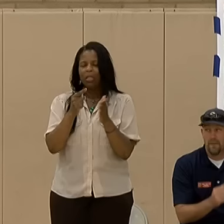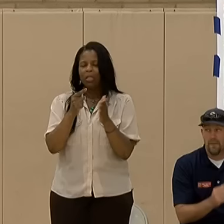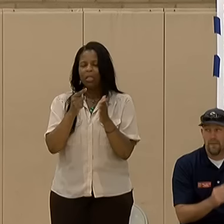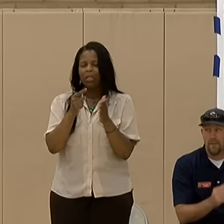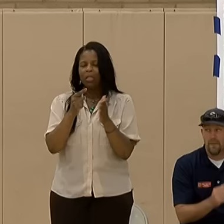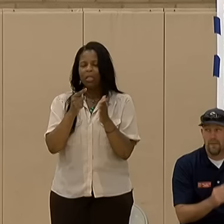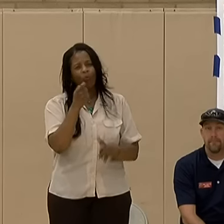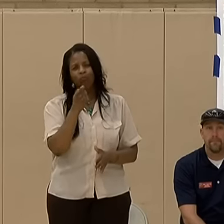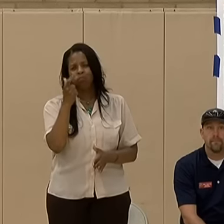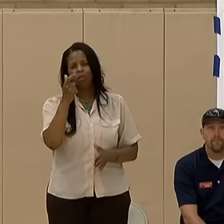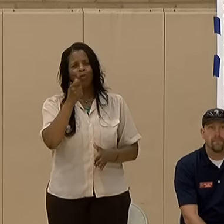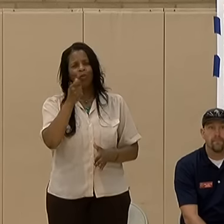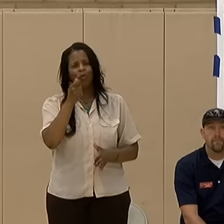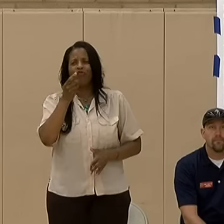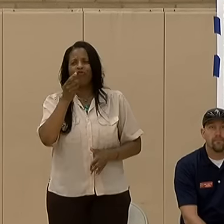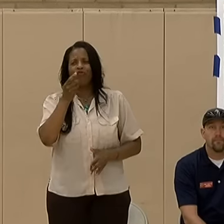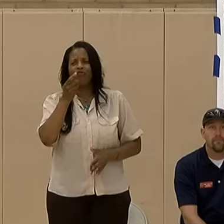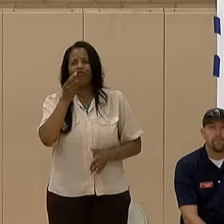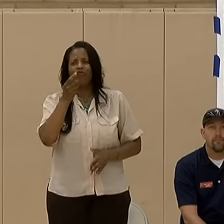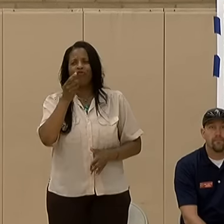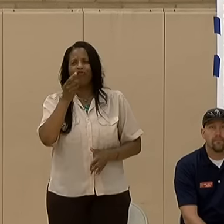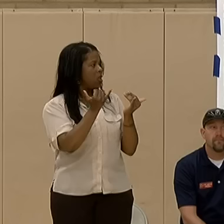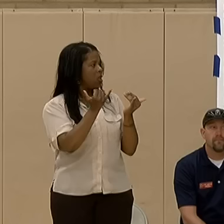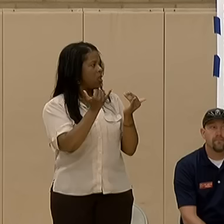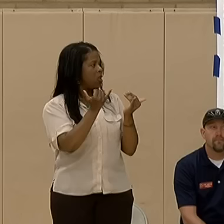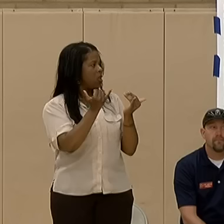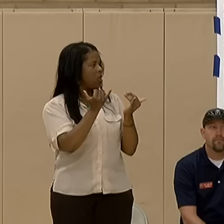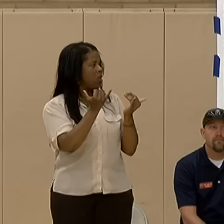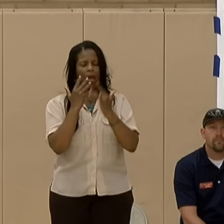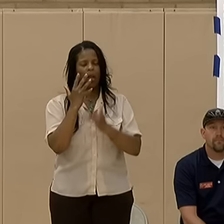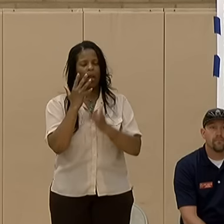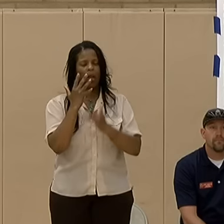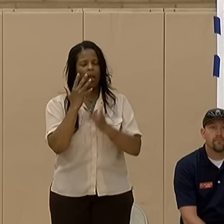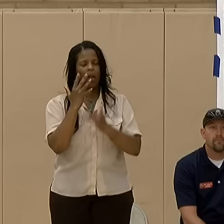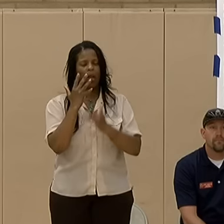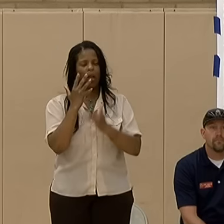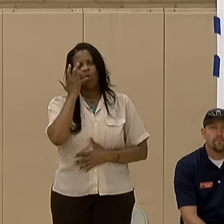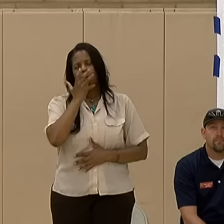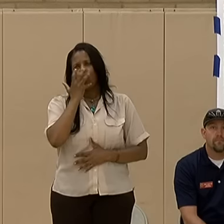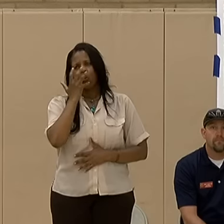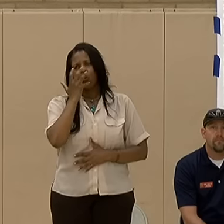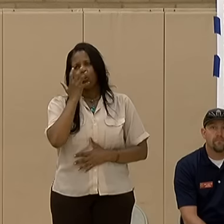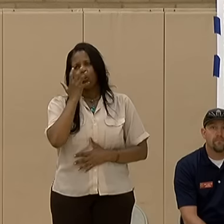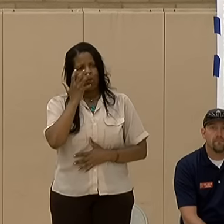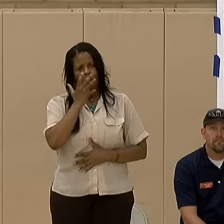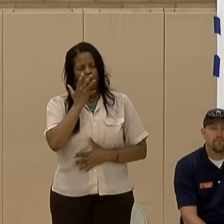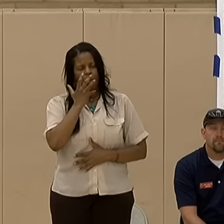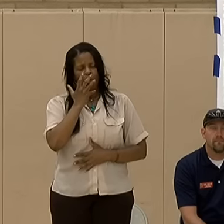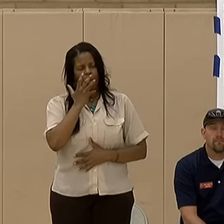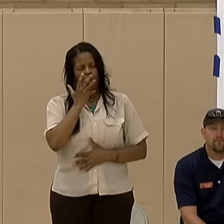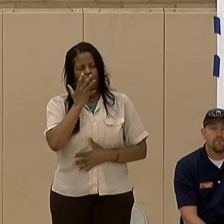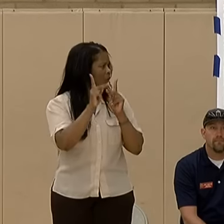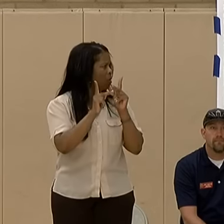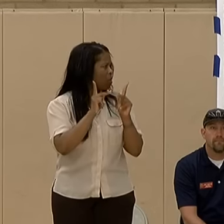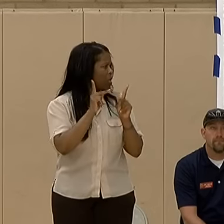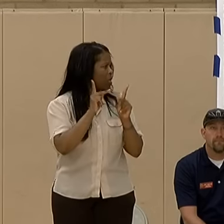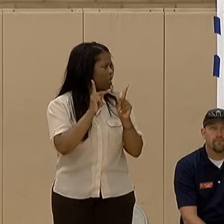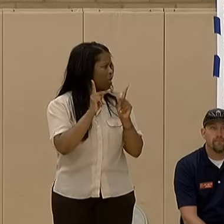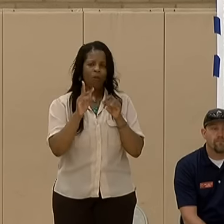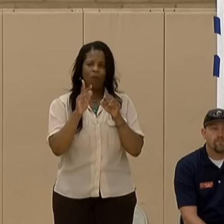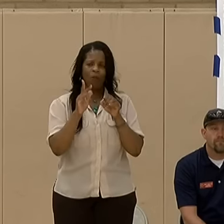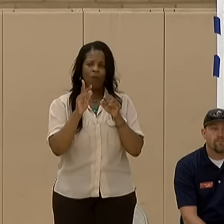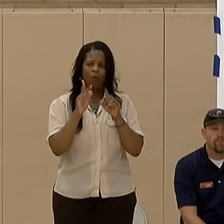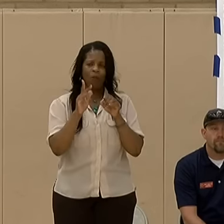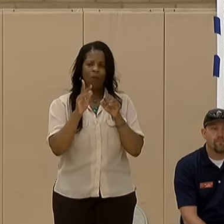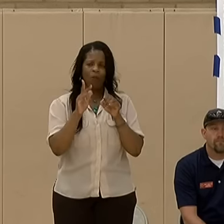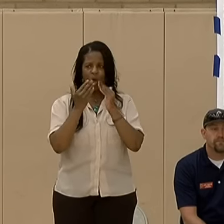much. And like this fire, they impact a lot of people, the entire community. So